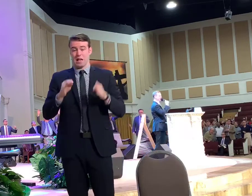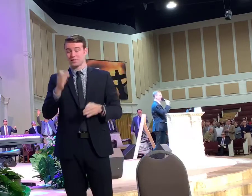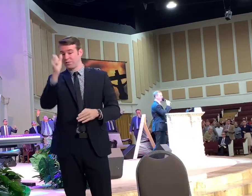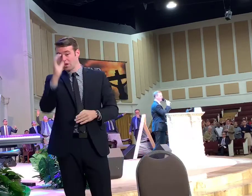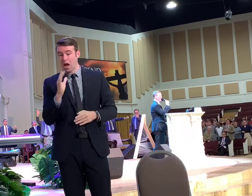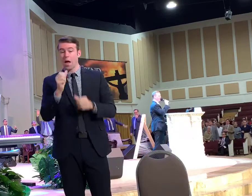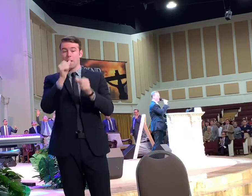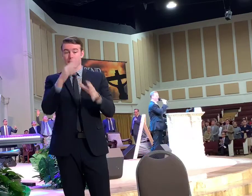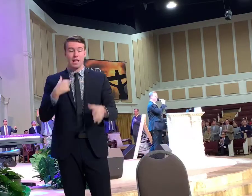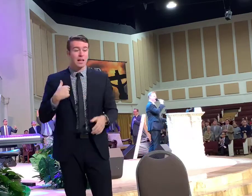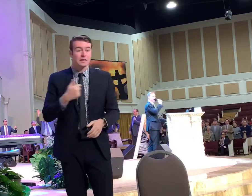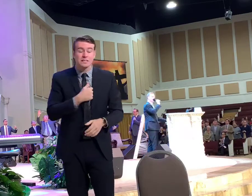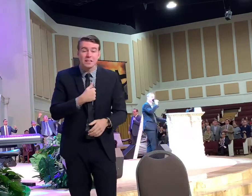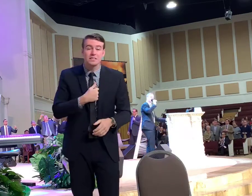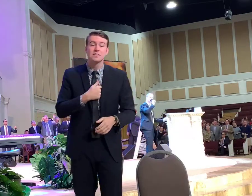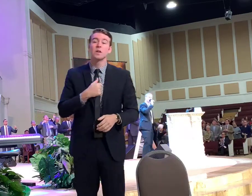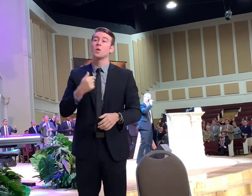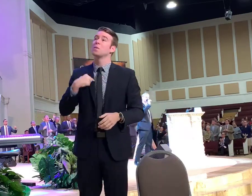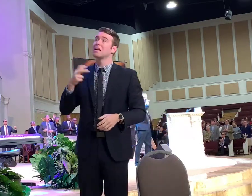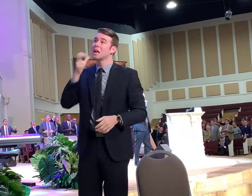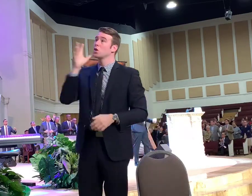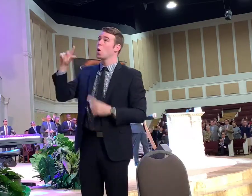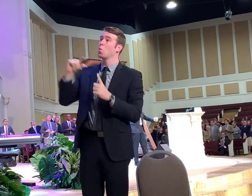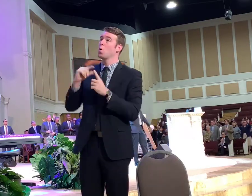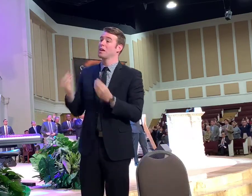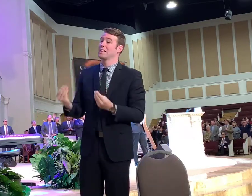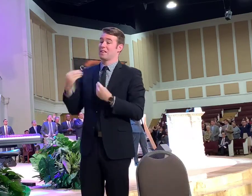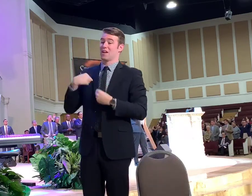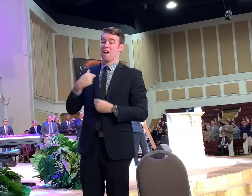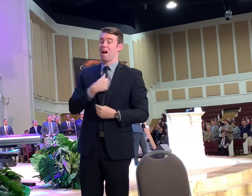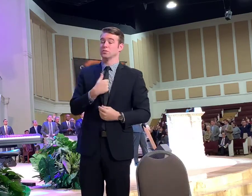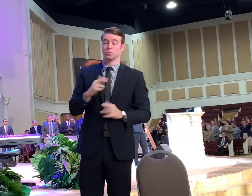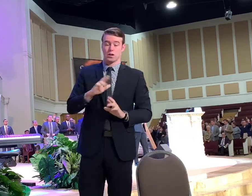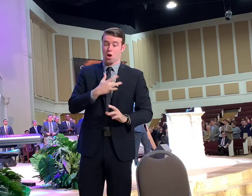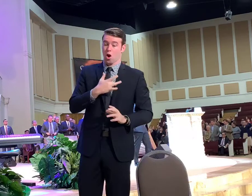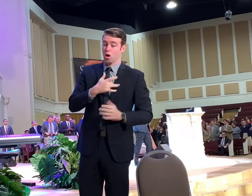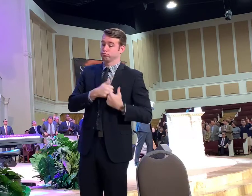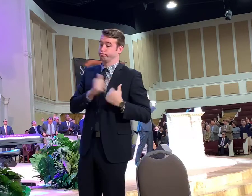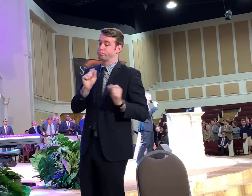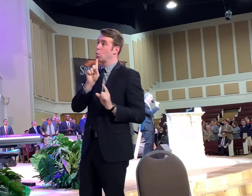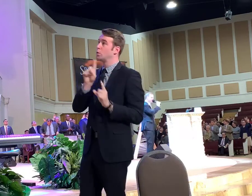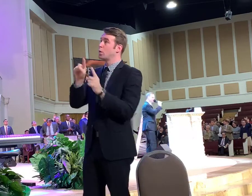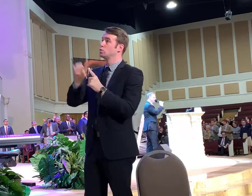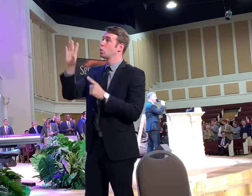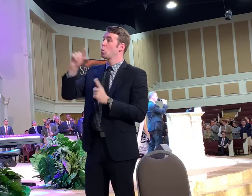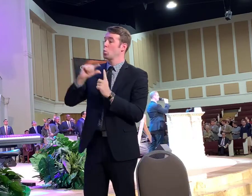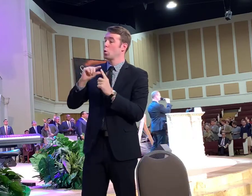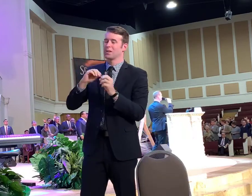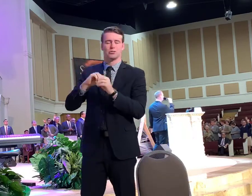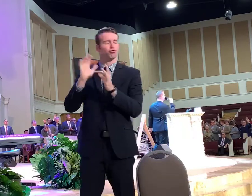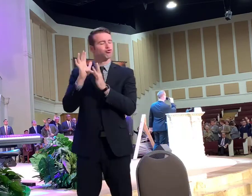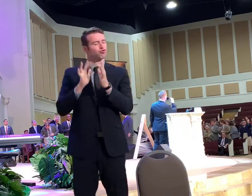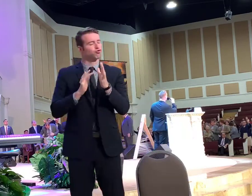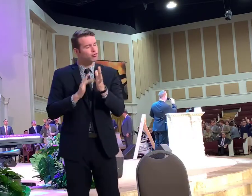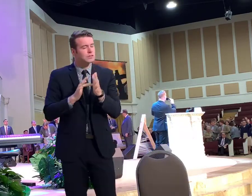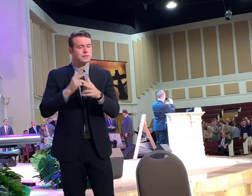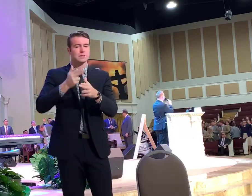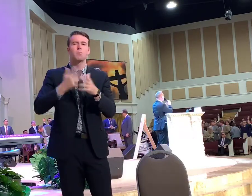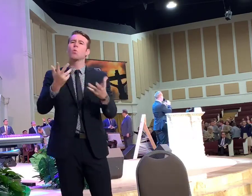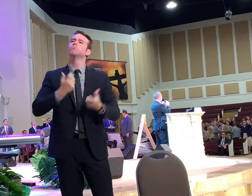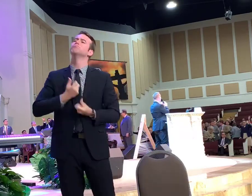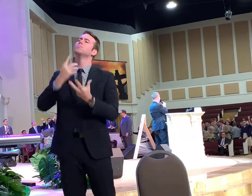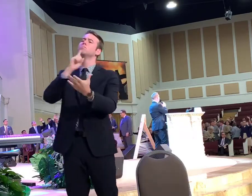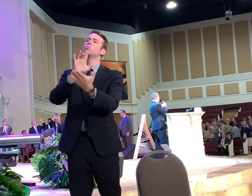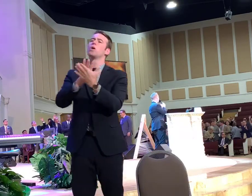us to hear your word and give us hearts to respond to your word in the wonderful name of Jesus. Somebody give him